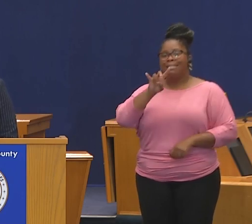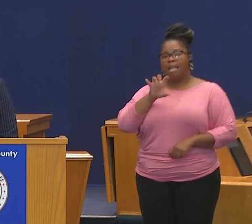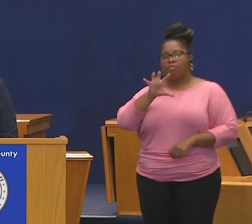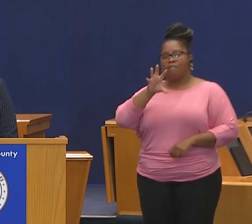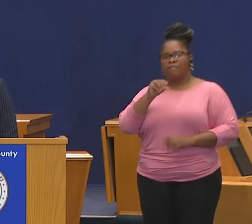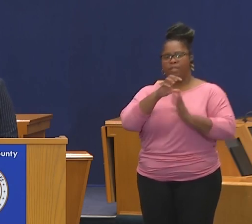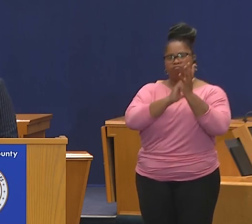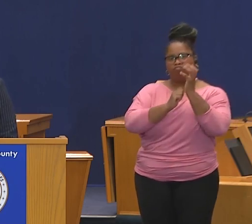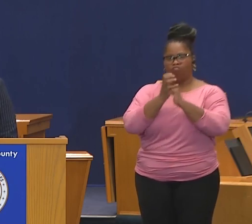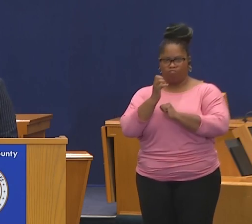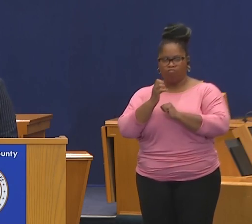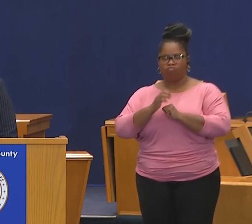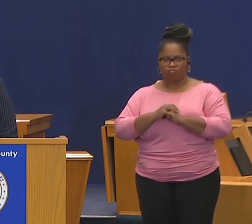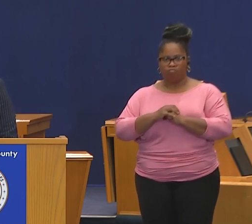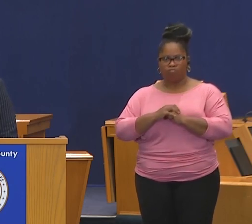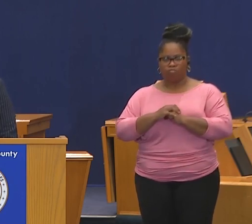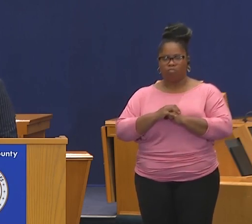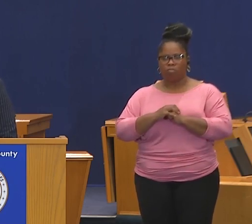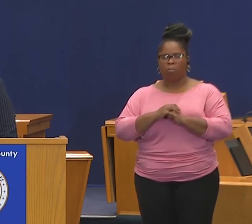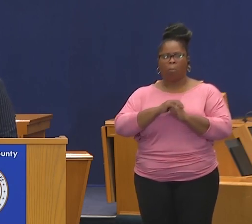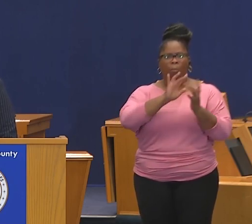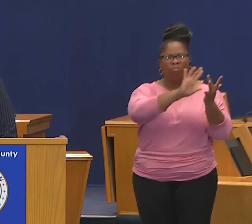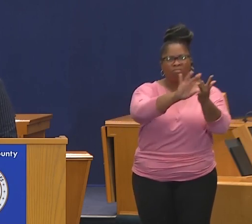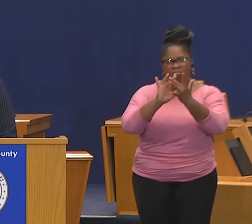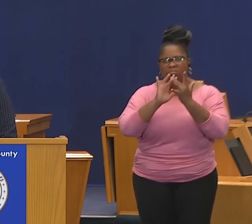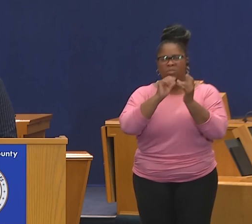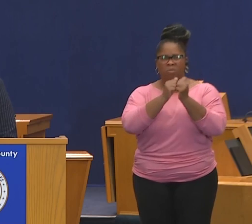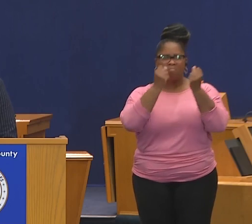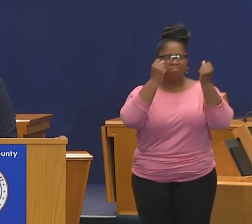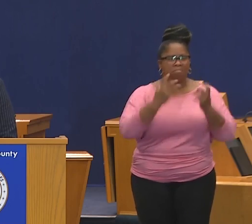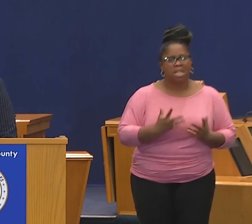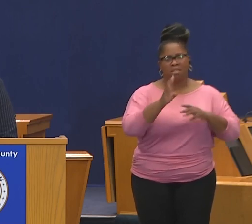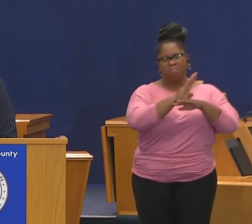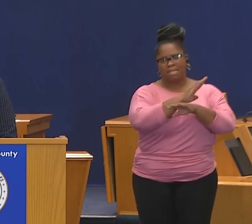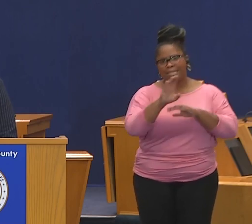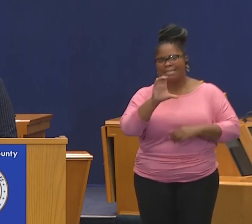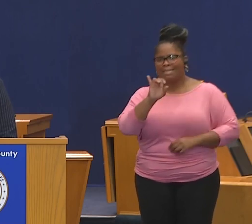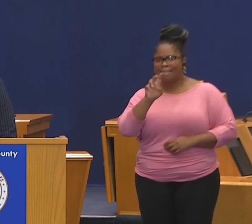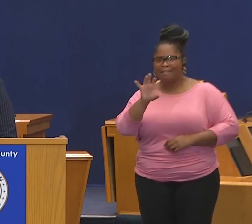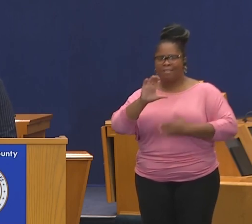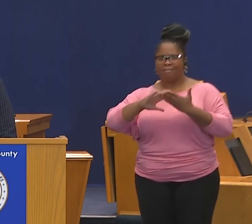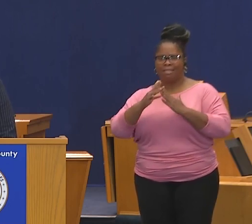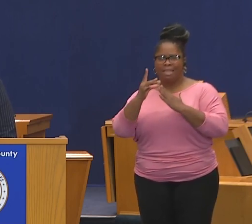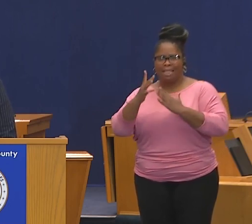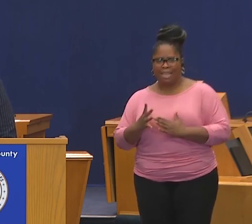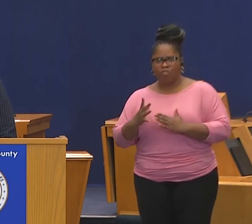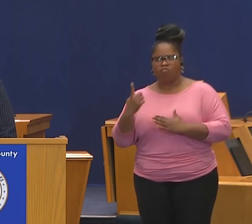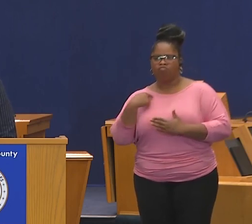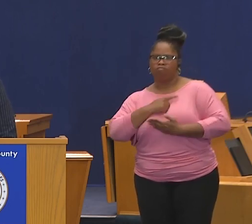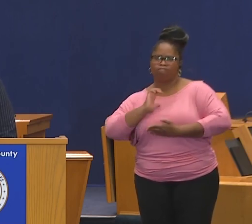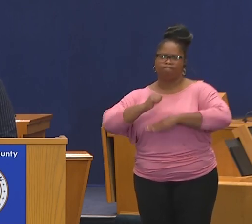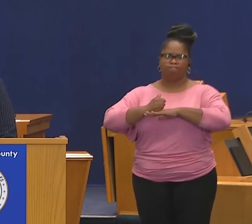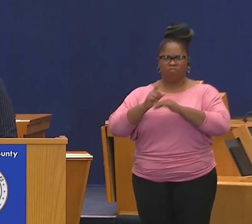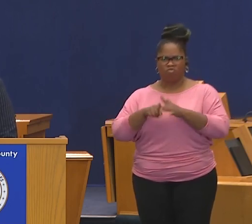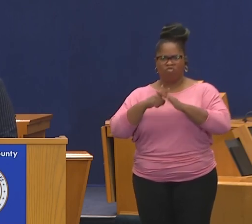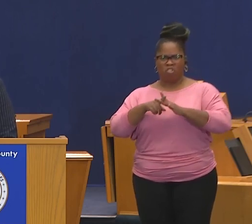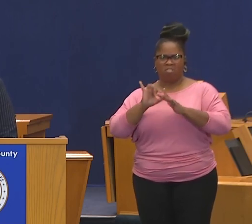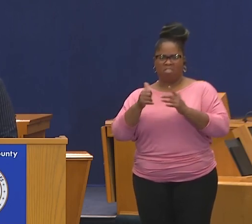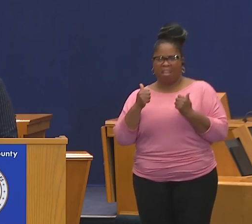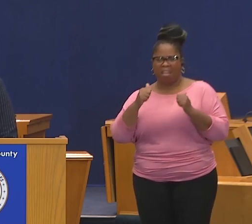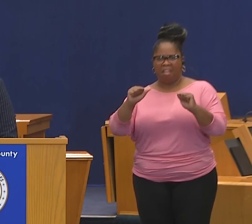gloves. With its vast connections to business and civic leaders, BizFed Institute is spearheading this innovative effort